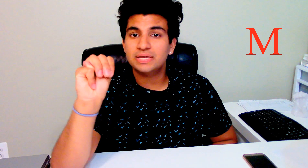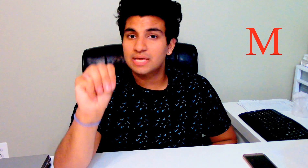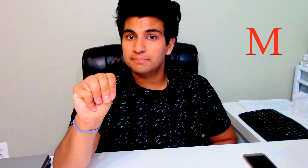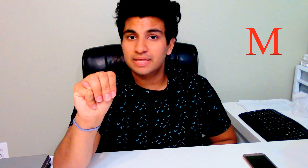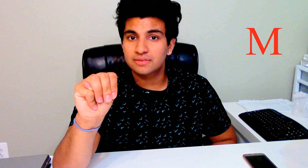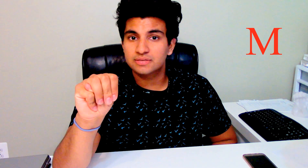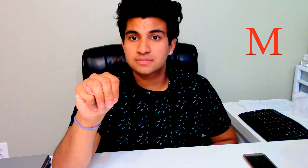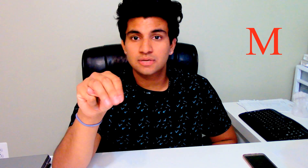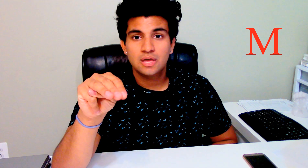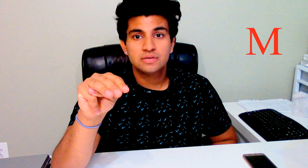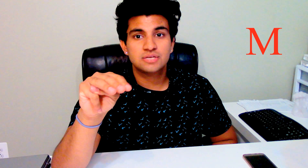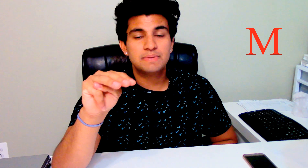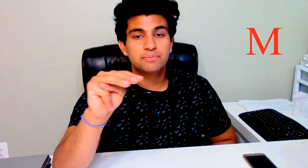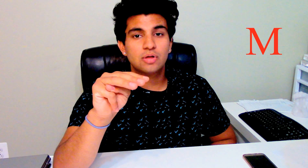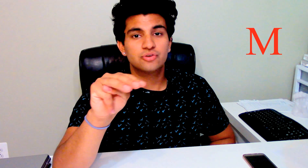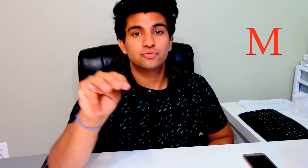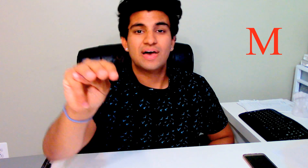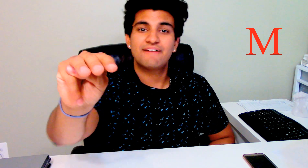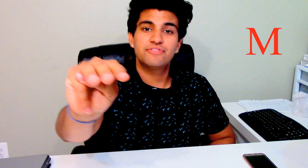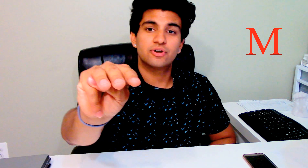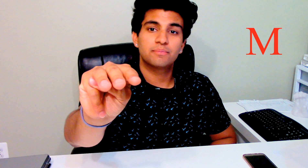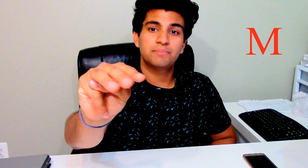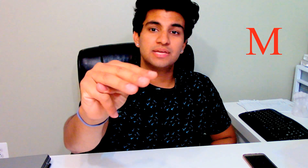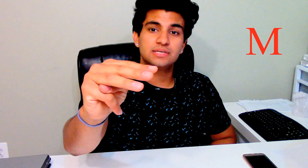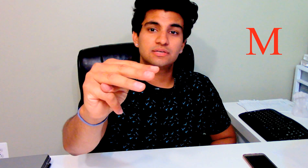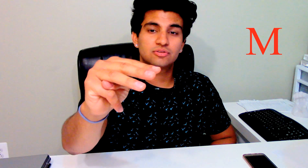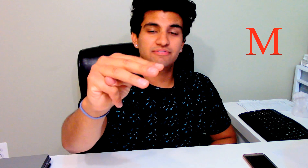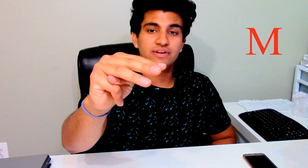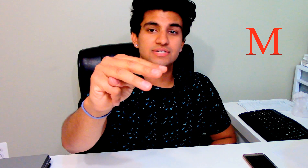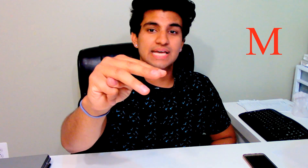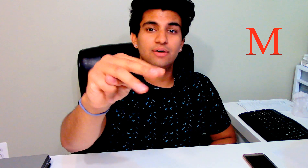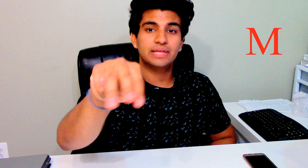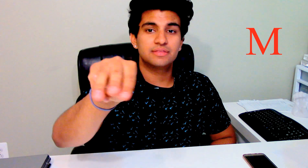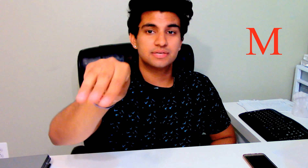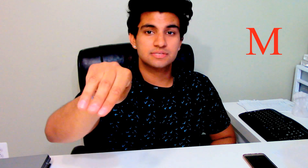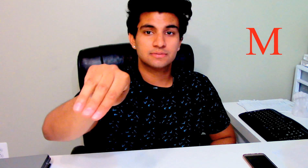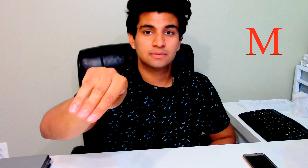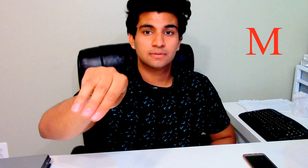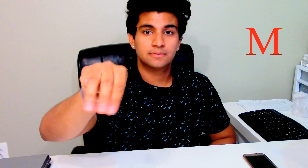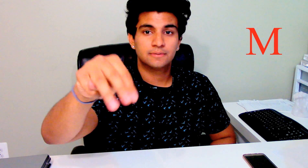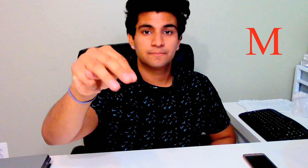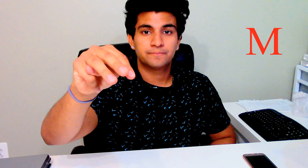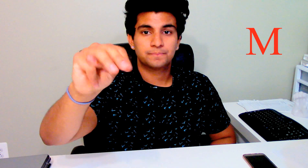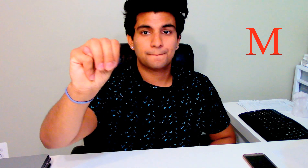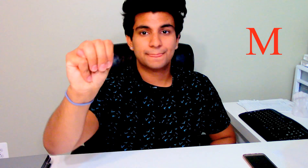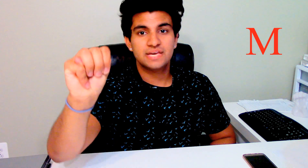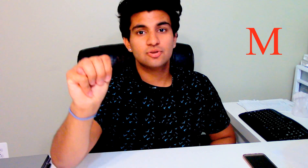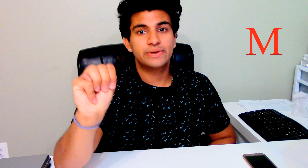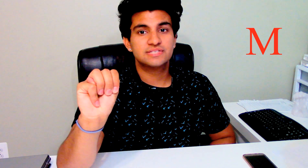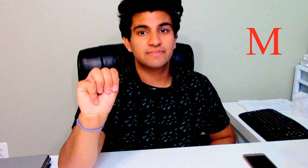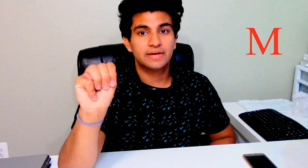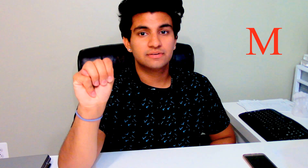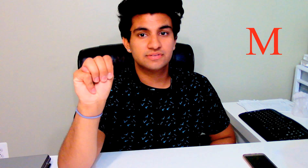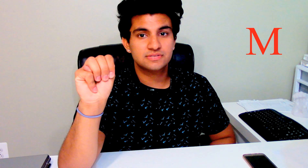M like this. Some people also have their fingers out like this. Either way is fine. This is an